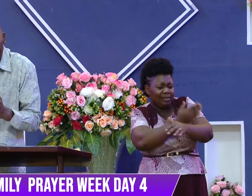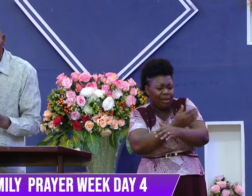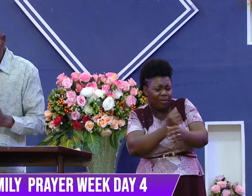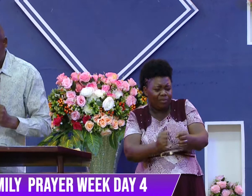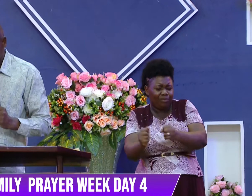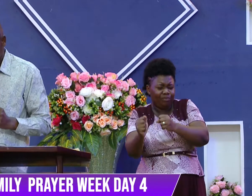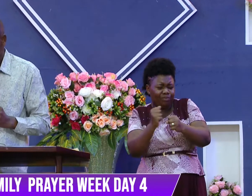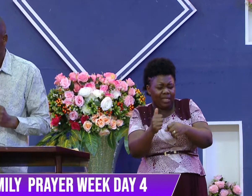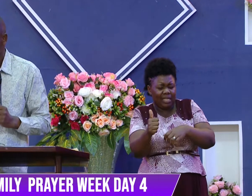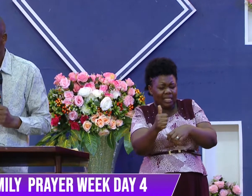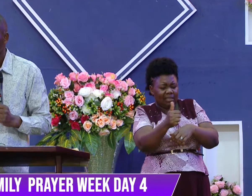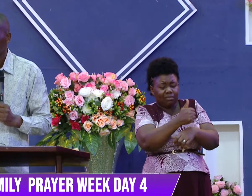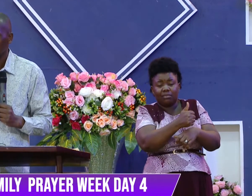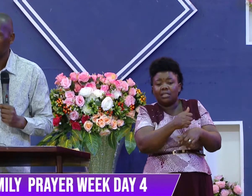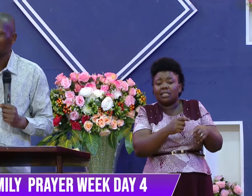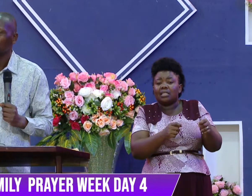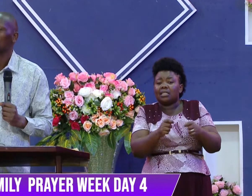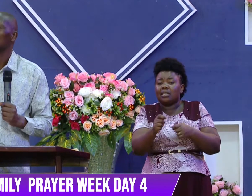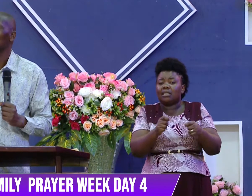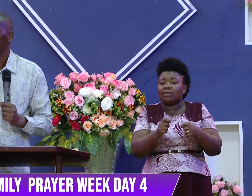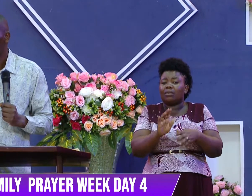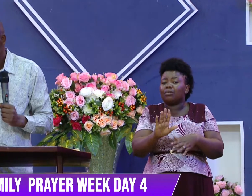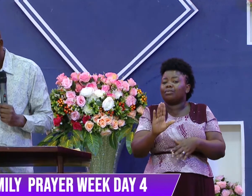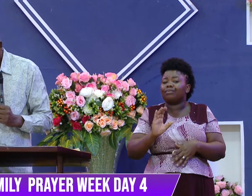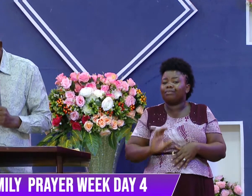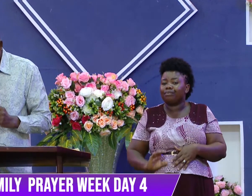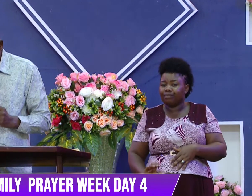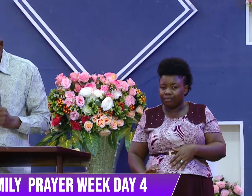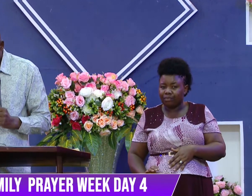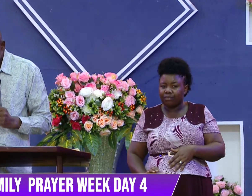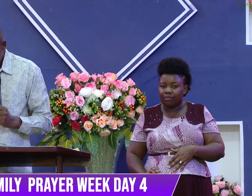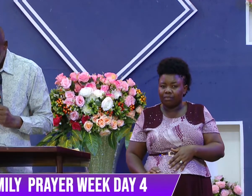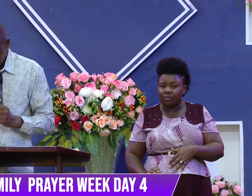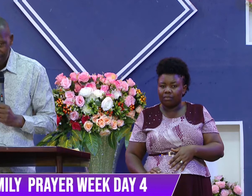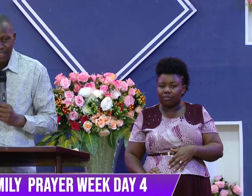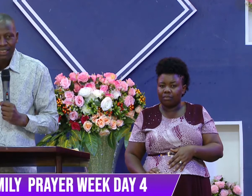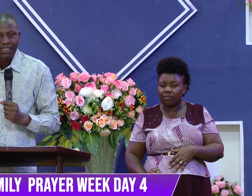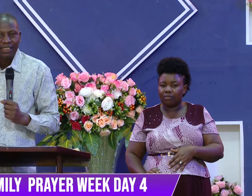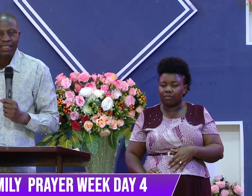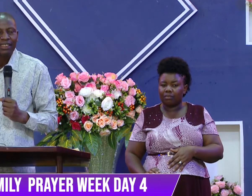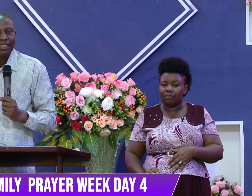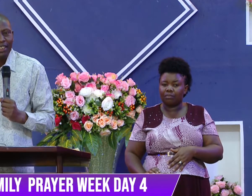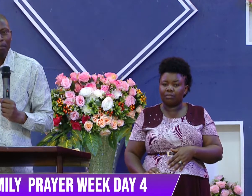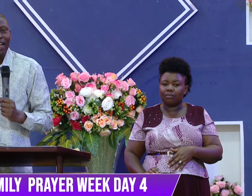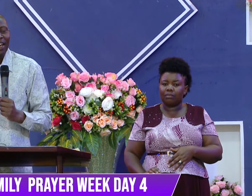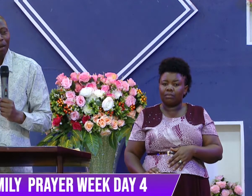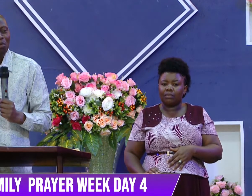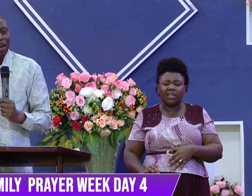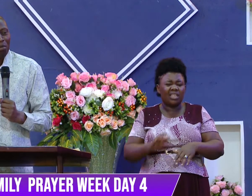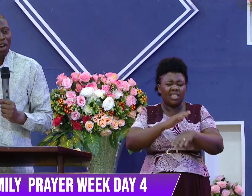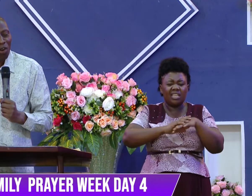warrior? He took all his strength and centered it on controlling his